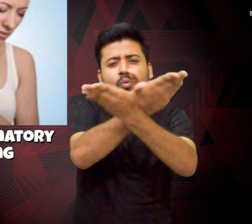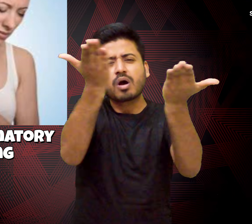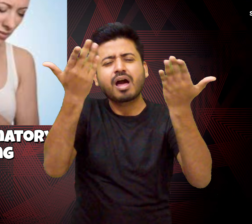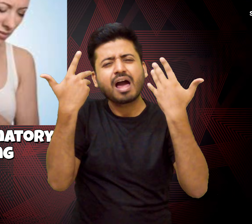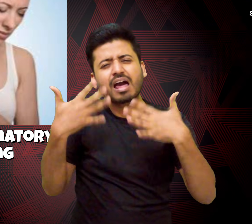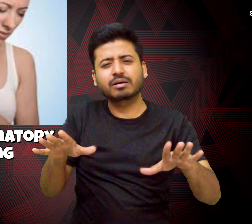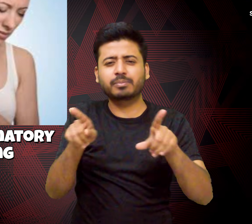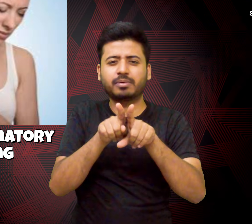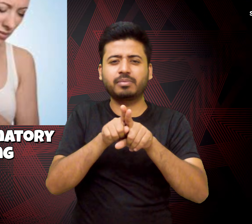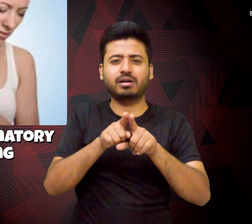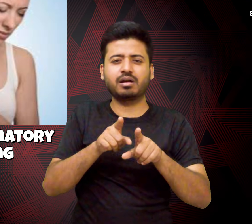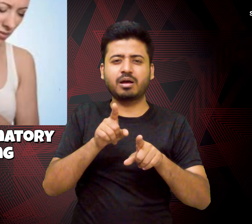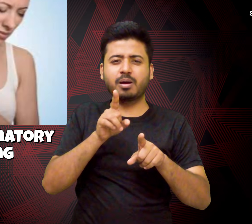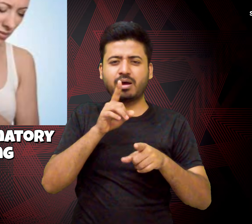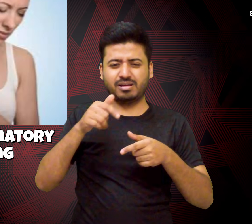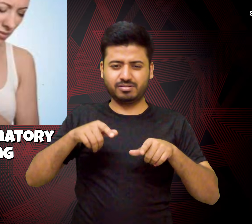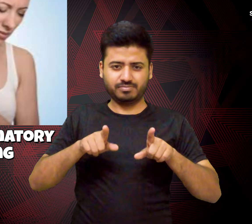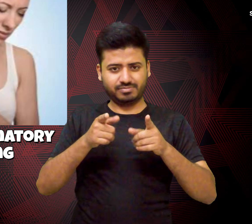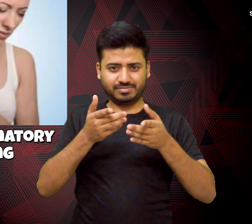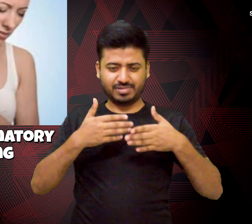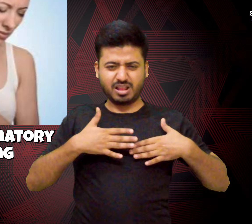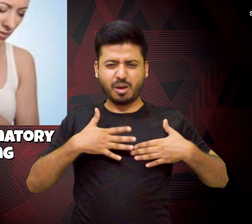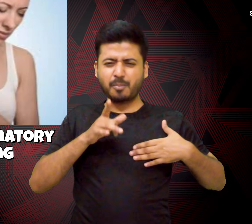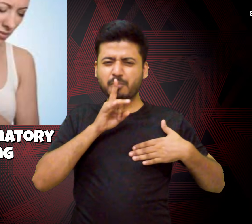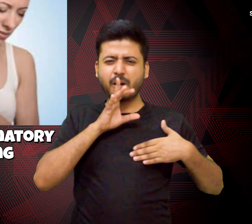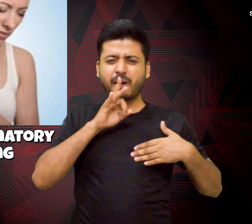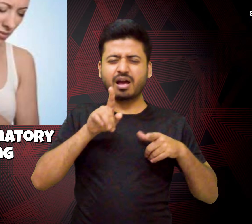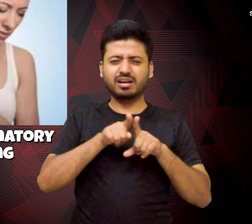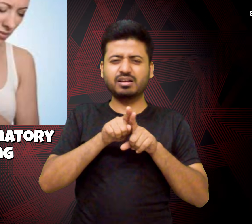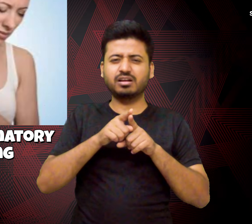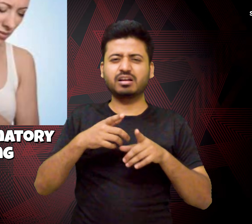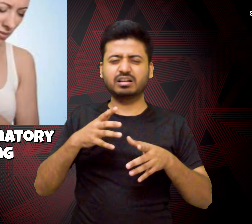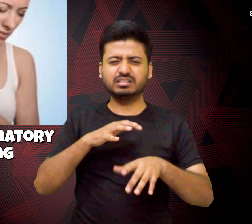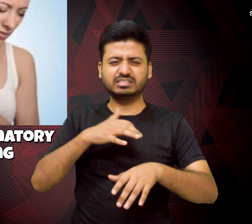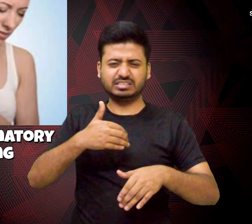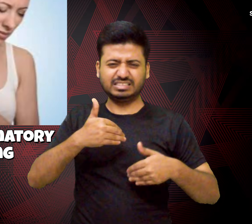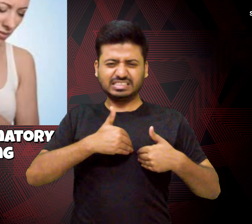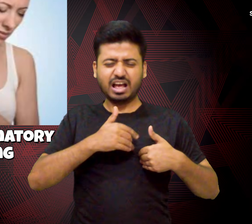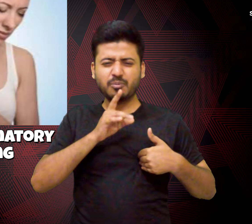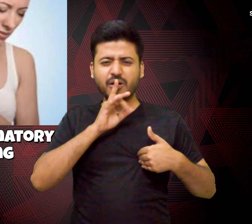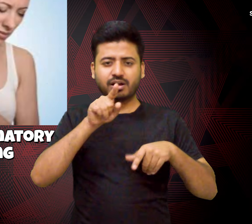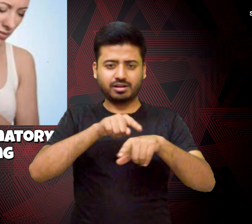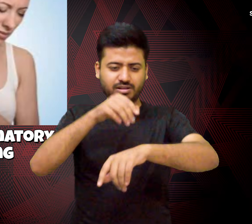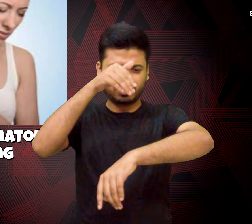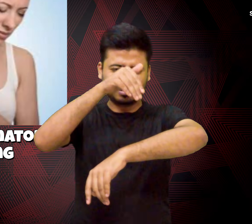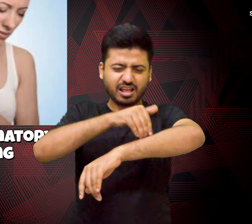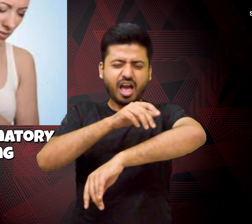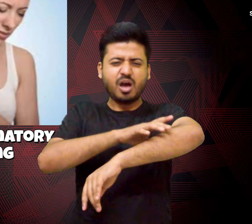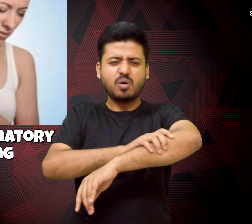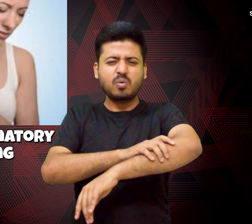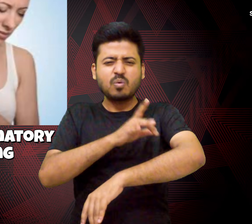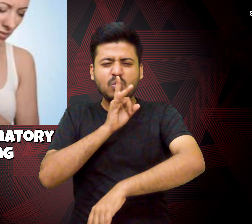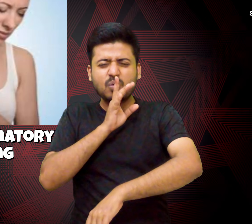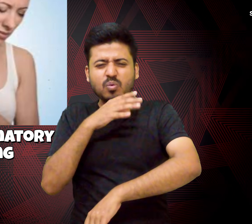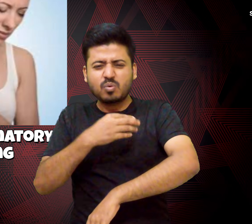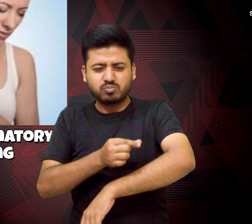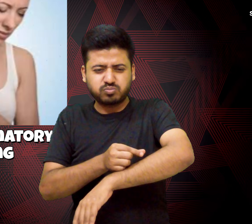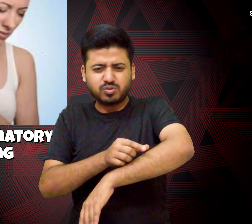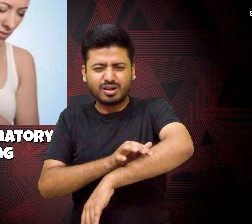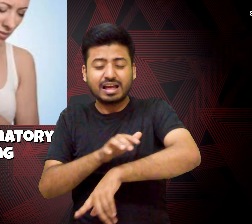leaf directly on the breast inside a bra, leaving the nipple exposed to avoid irritation. Timing. Leave the leaf on for about